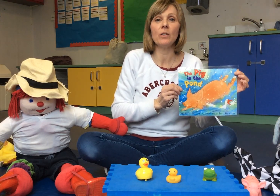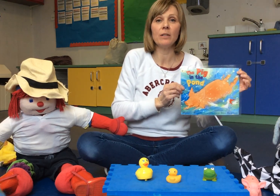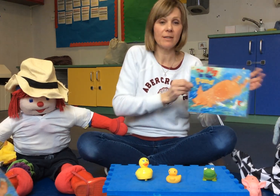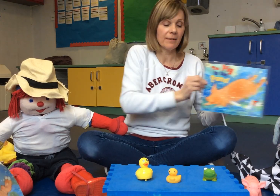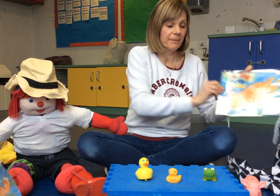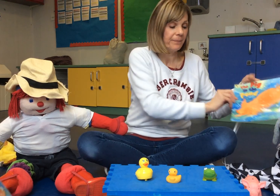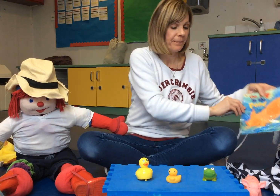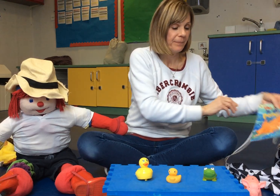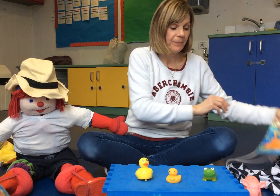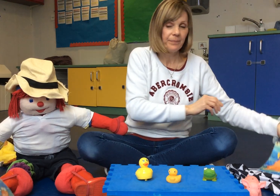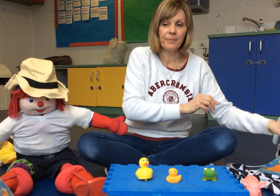Pond.